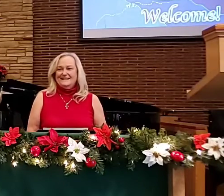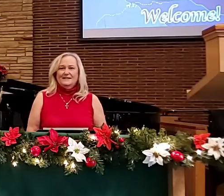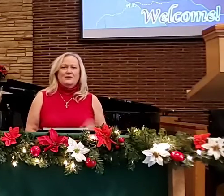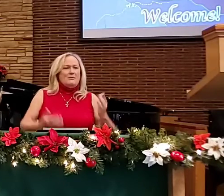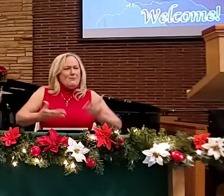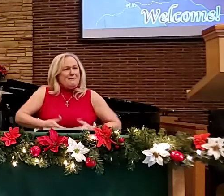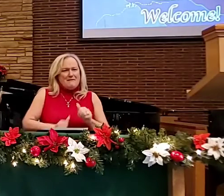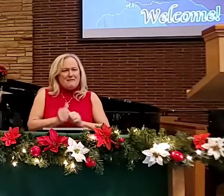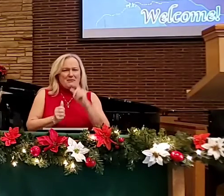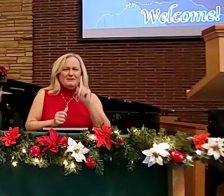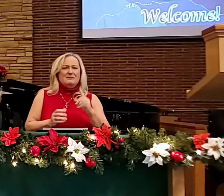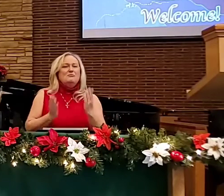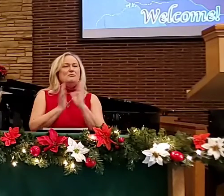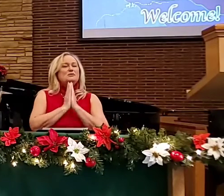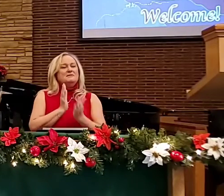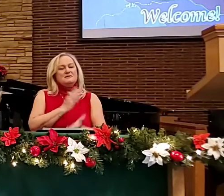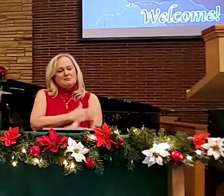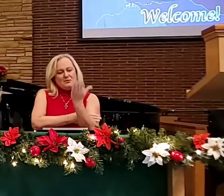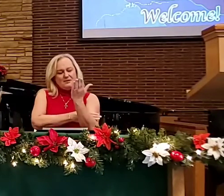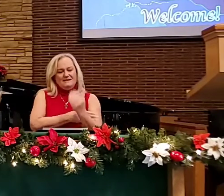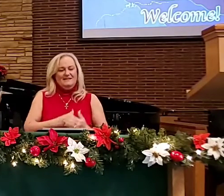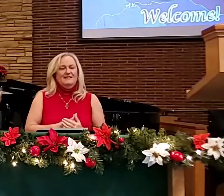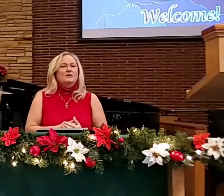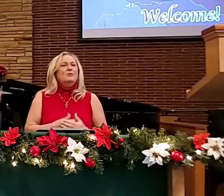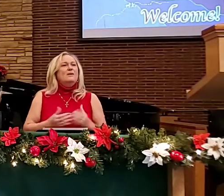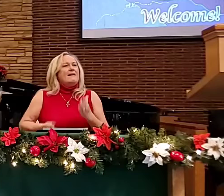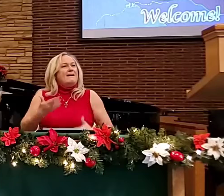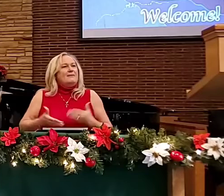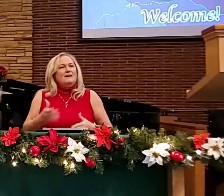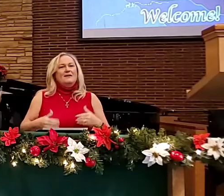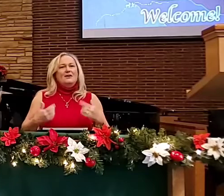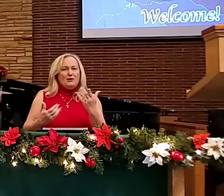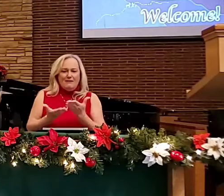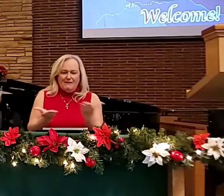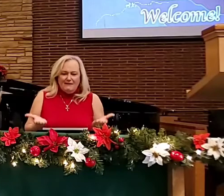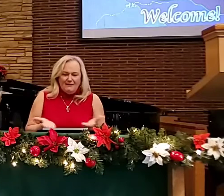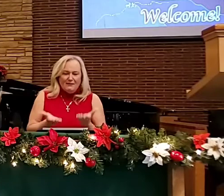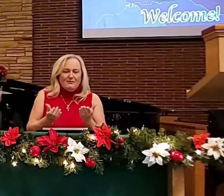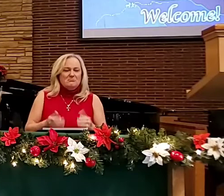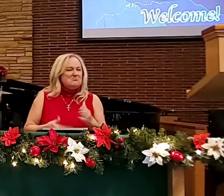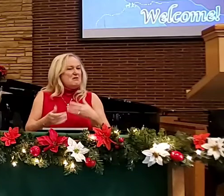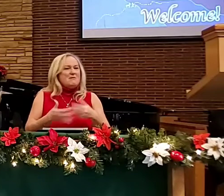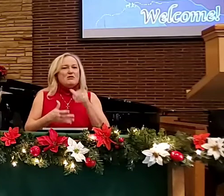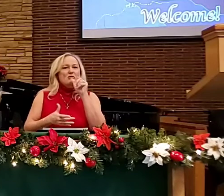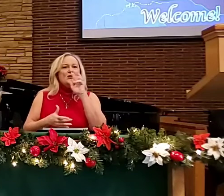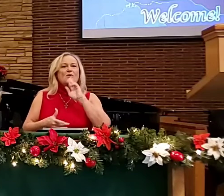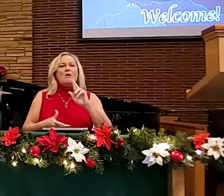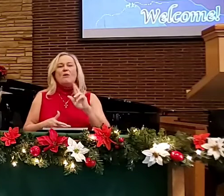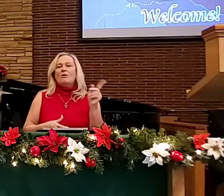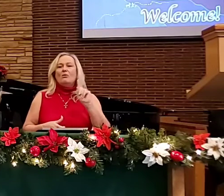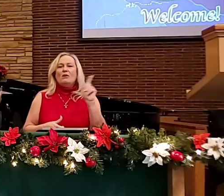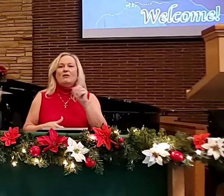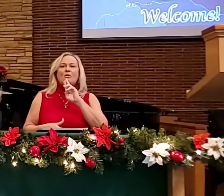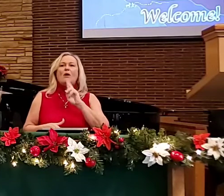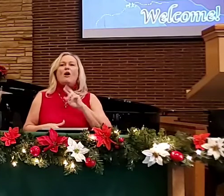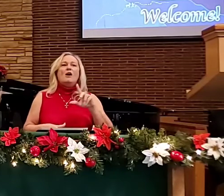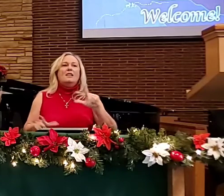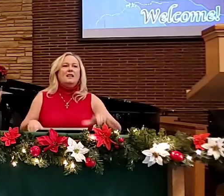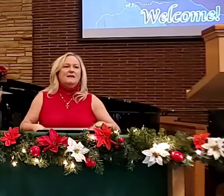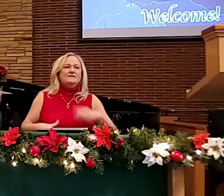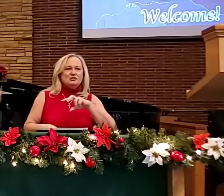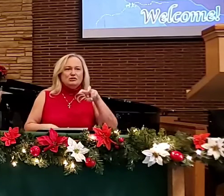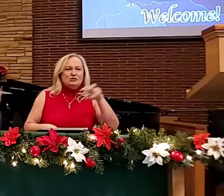We welcome everyone to worship this morning. We are delighted you are here, no matter who you are or where you are